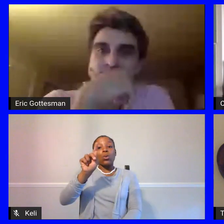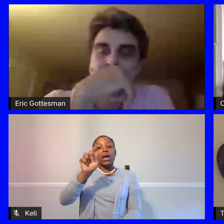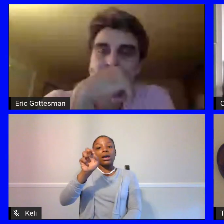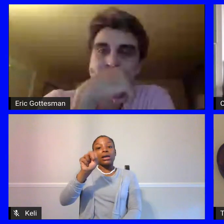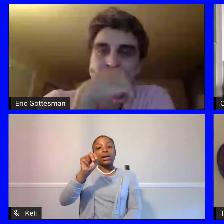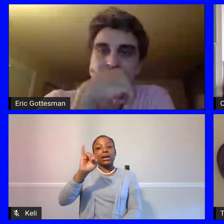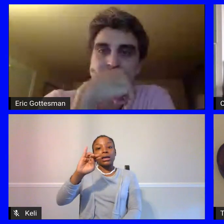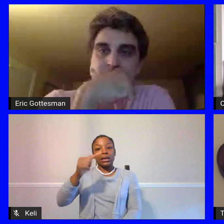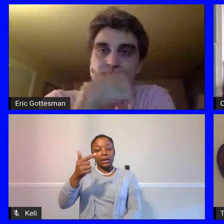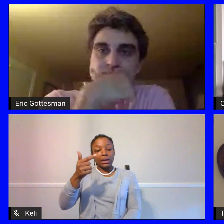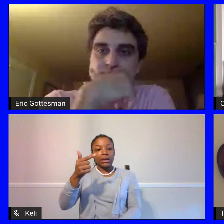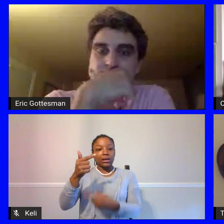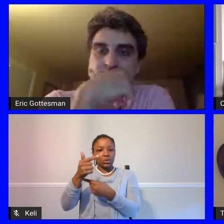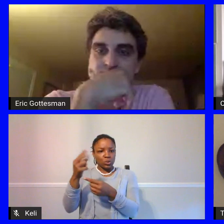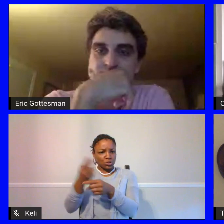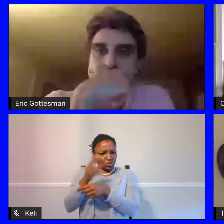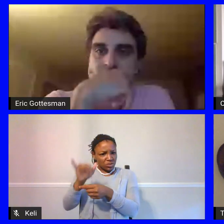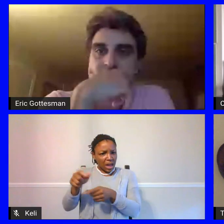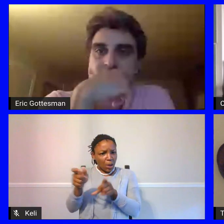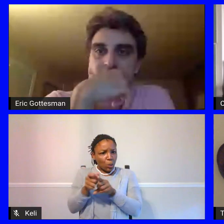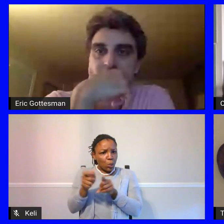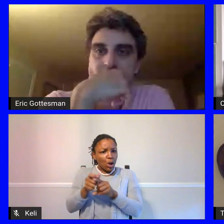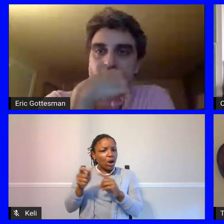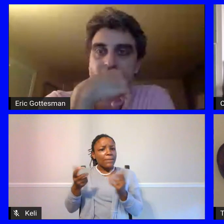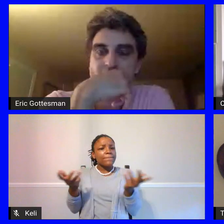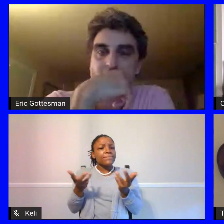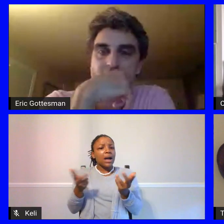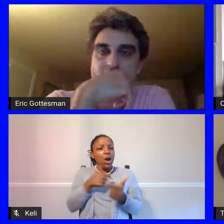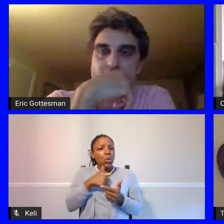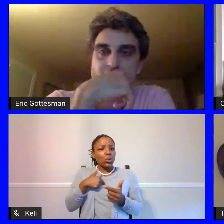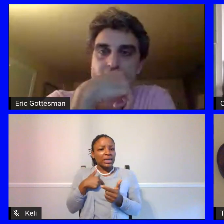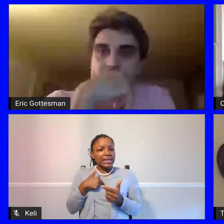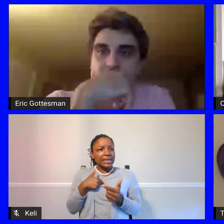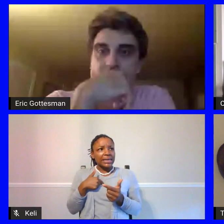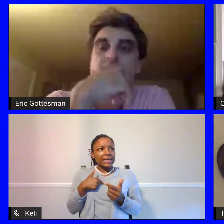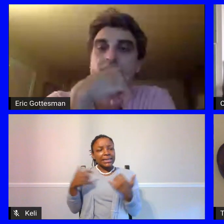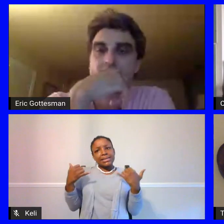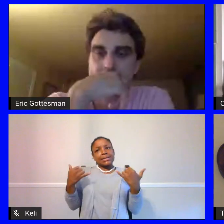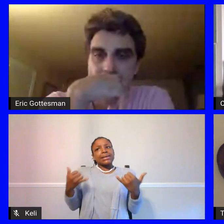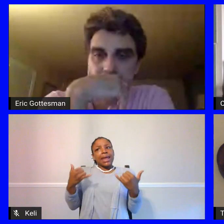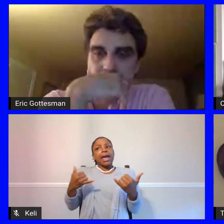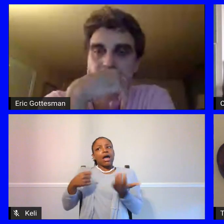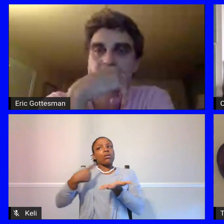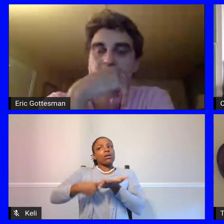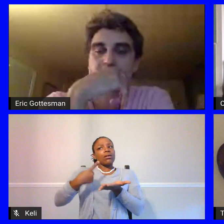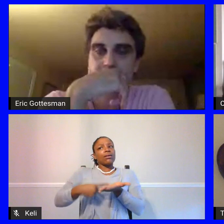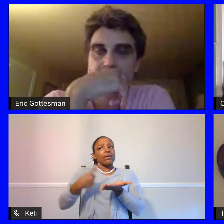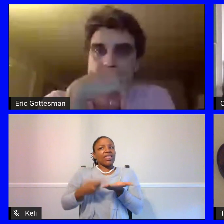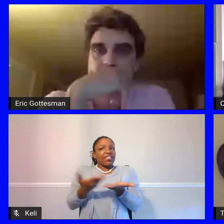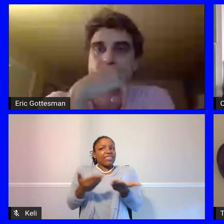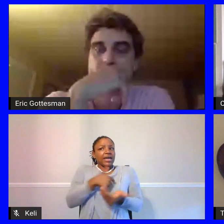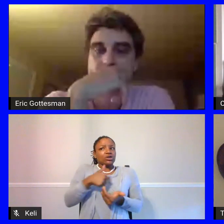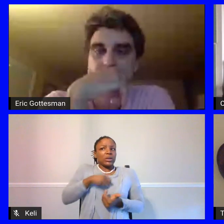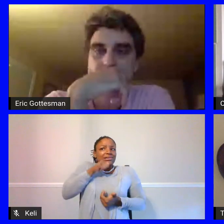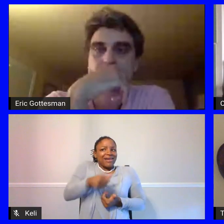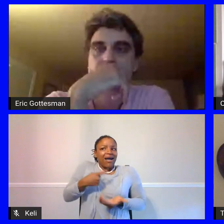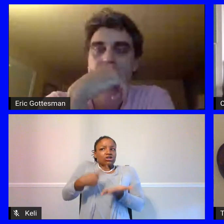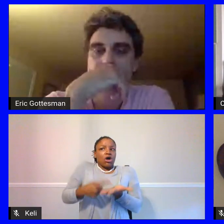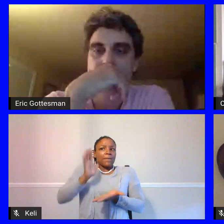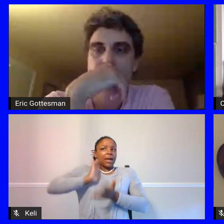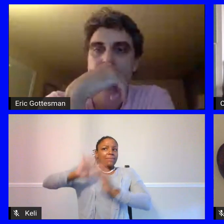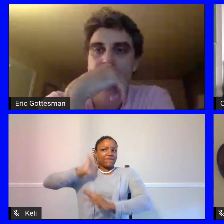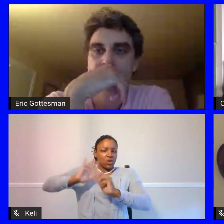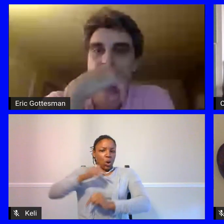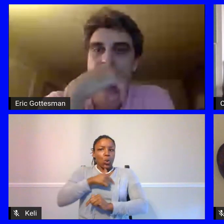part of what's bubbling up are conversations that we've skipped over in the past, and that there are so many conversations that we've skipped over in the